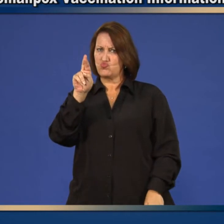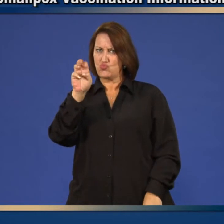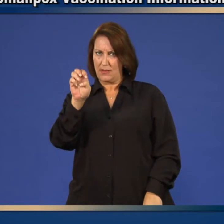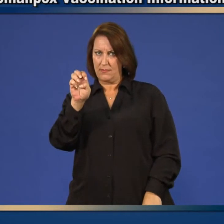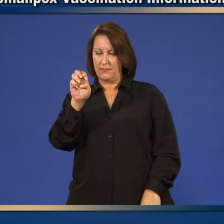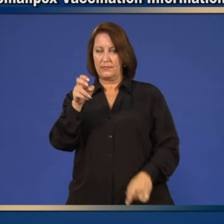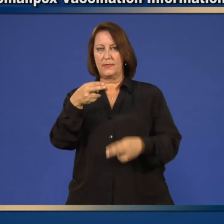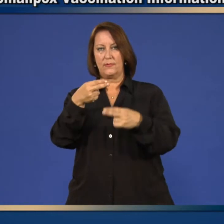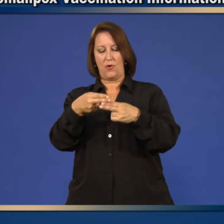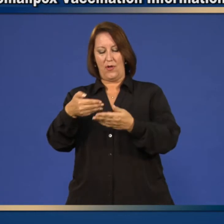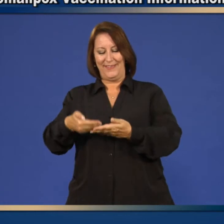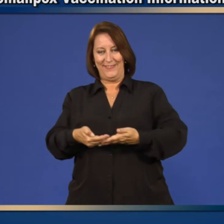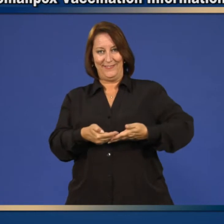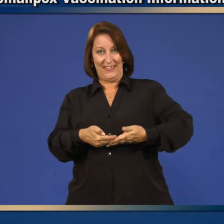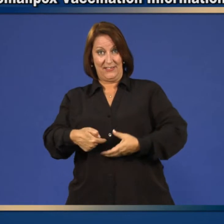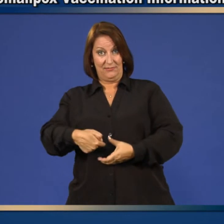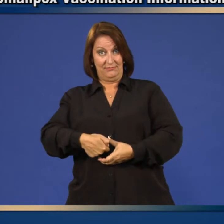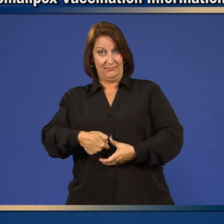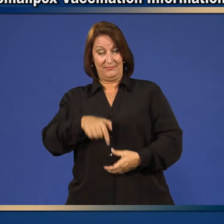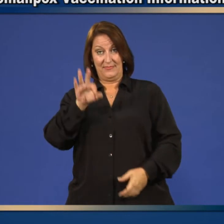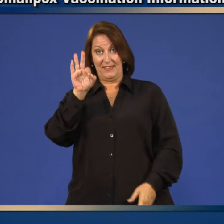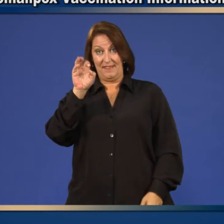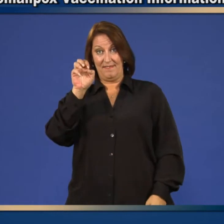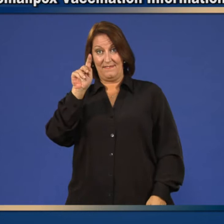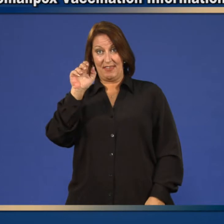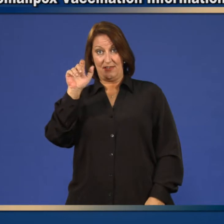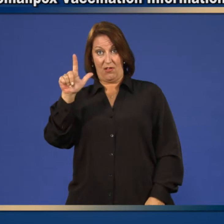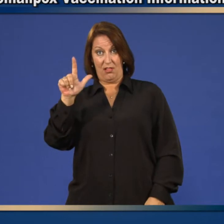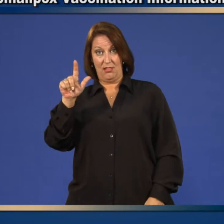called fetal vaccinia.